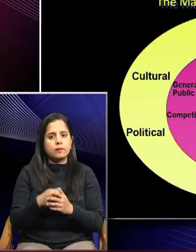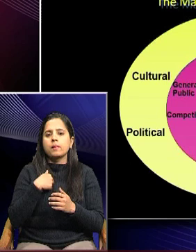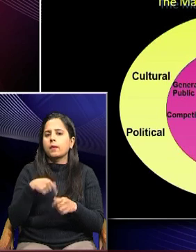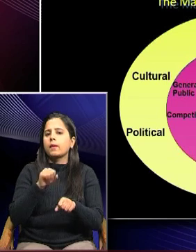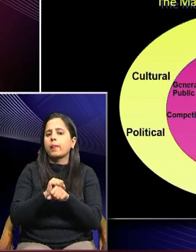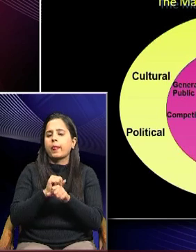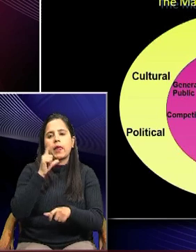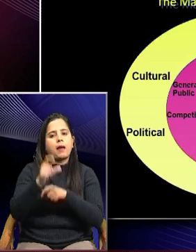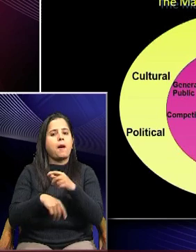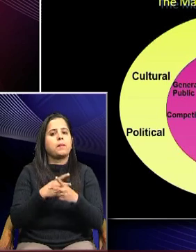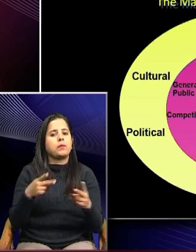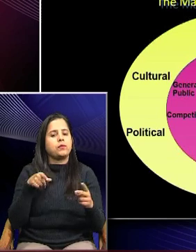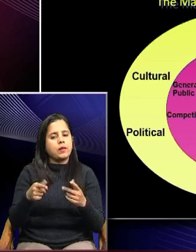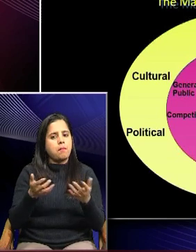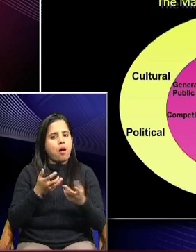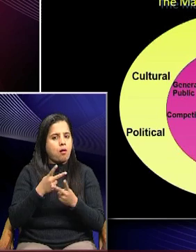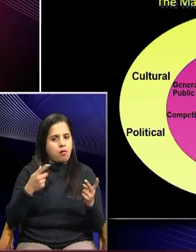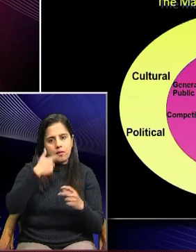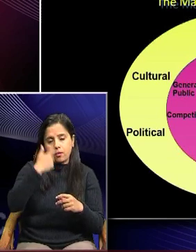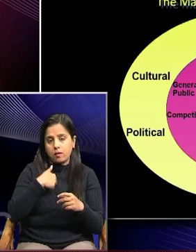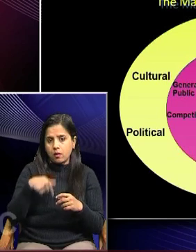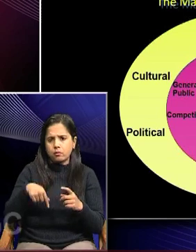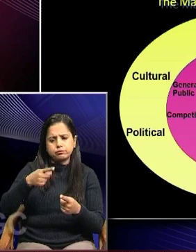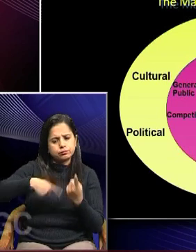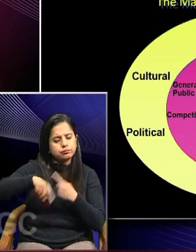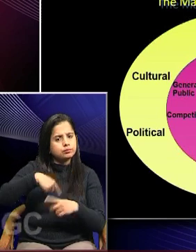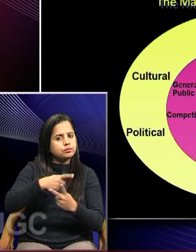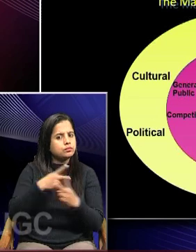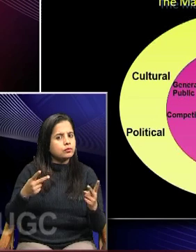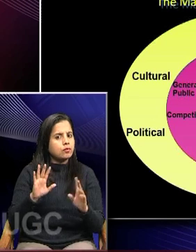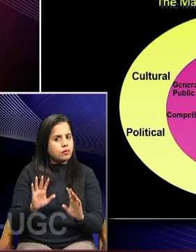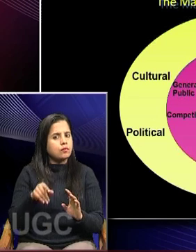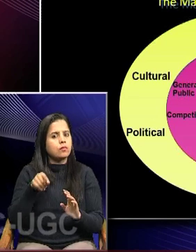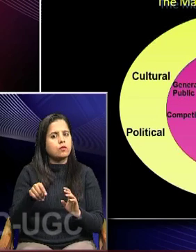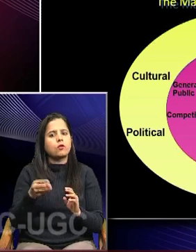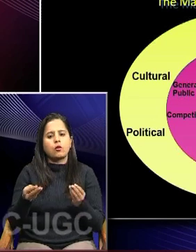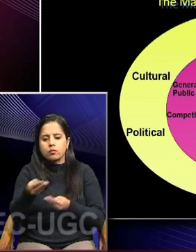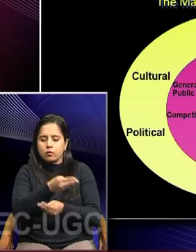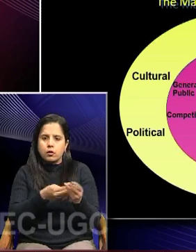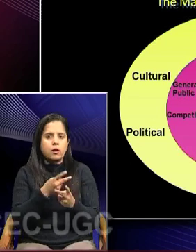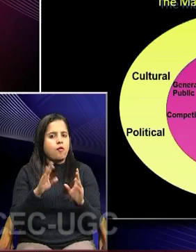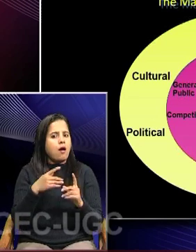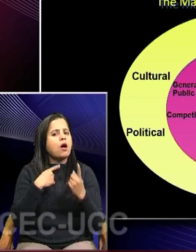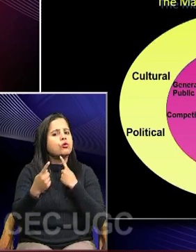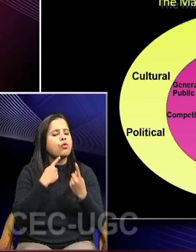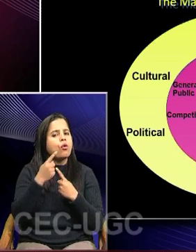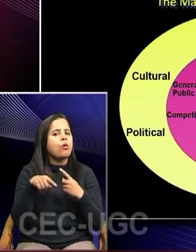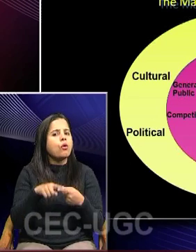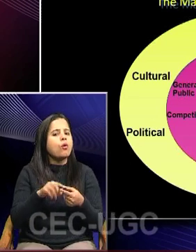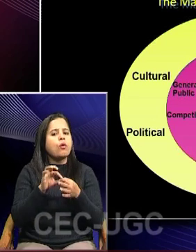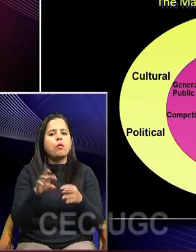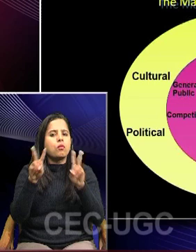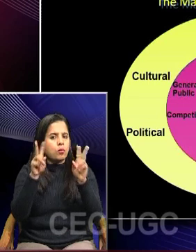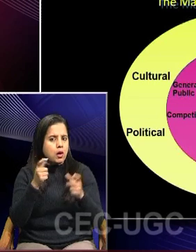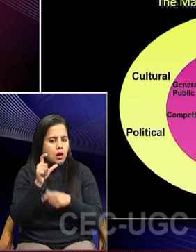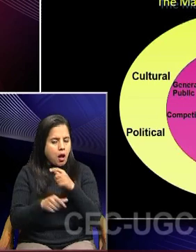as a company, as a marketer. So, there is an internal surrounding where we talk about the company